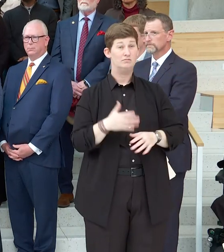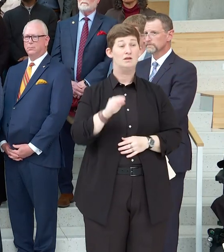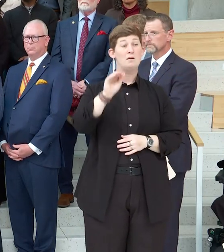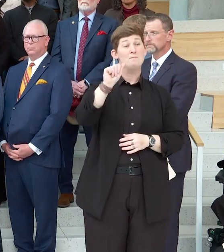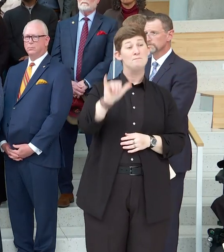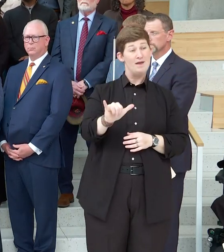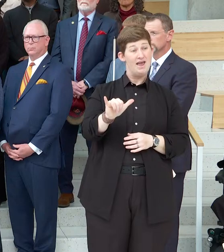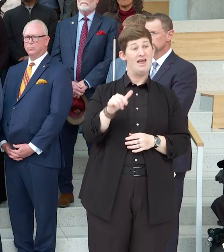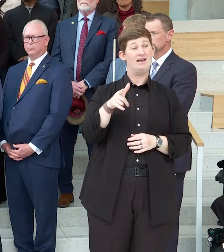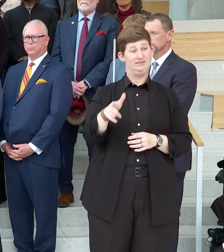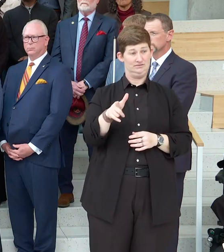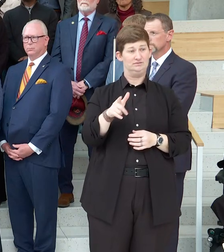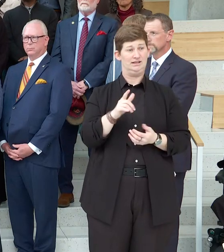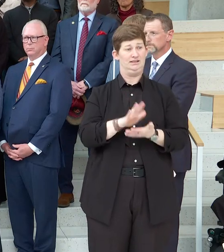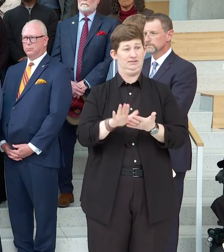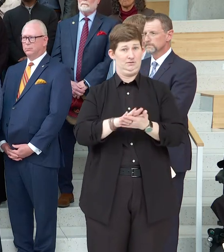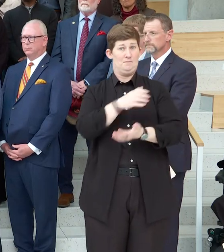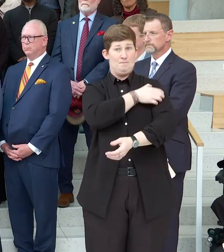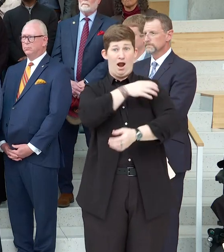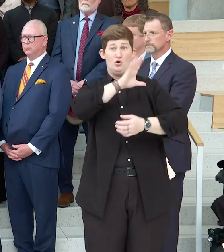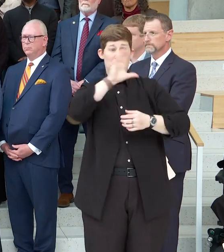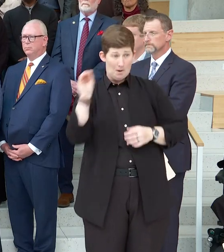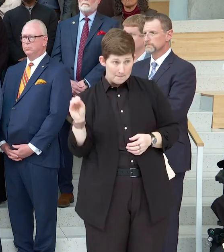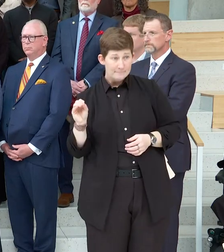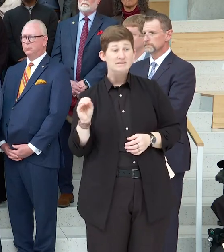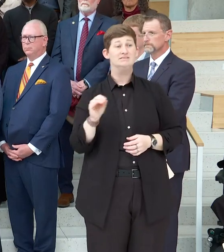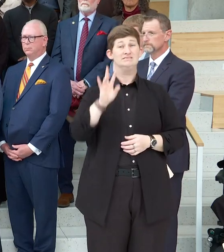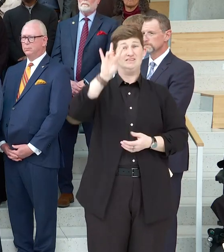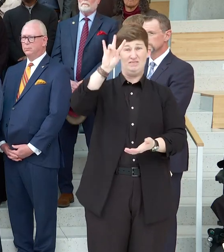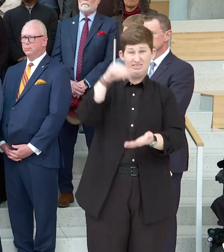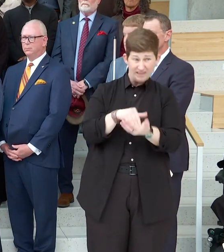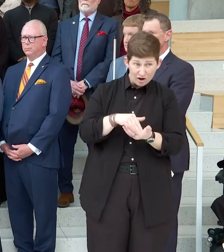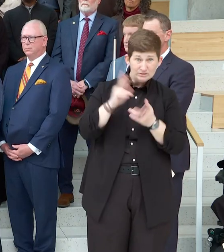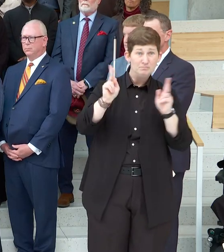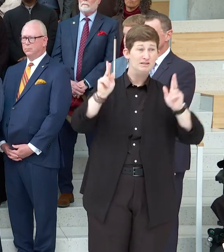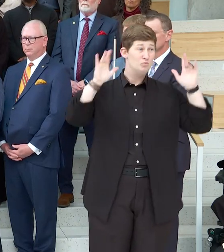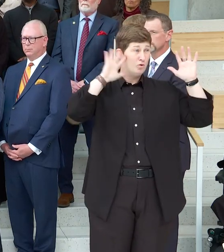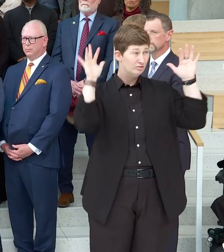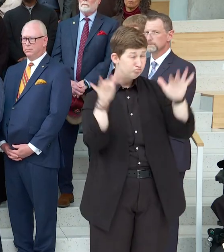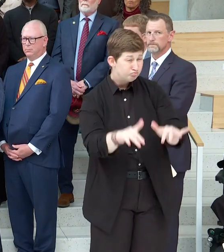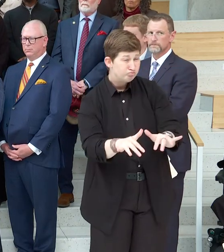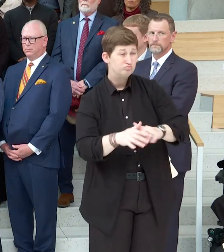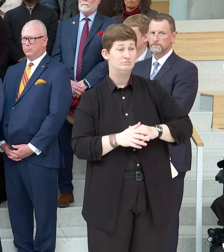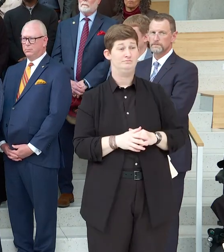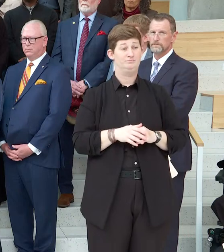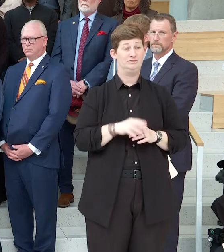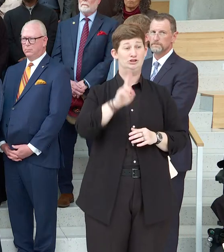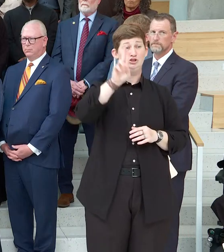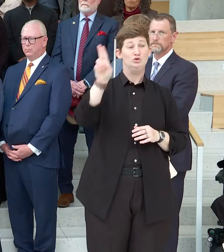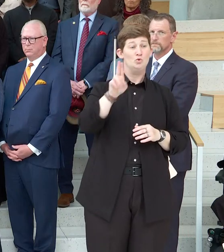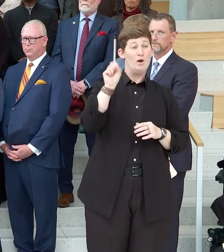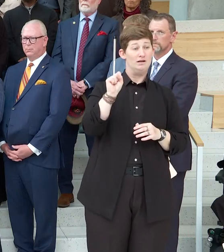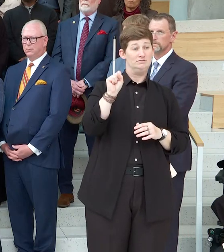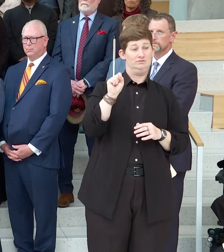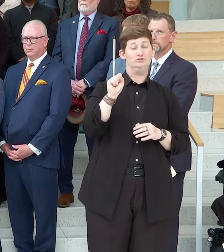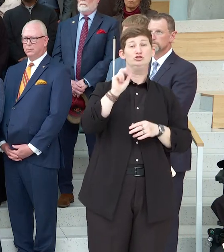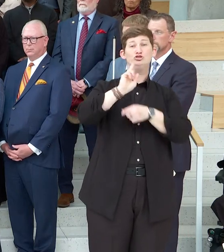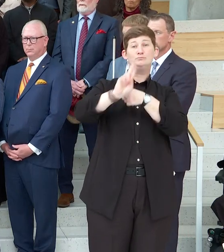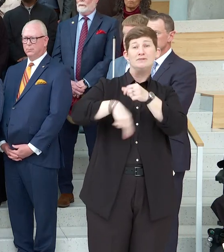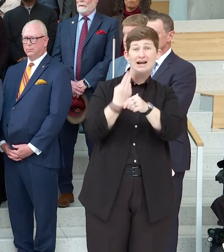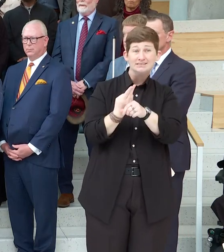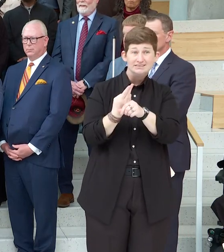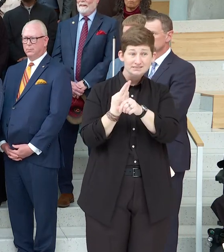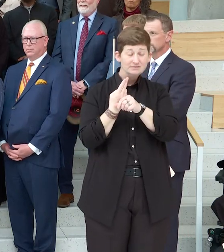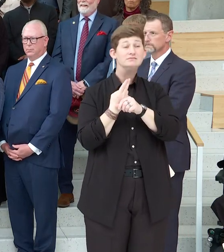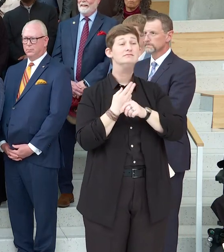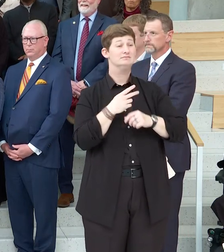expected to visit. And did I mention that we've got USA Gymnastics coming as well, expecting 50,000 participants? Some of them